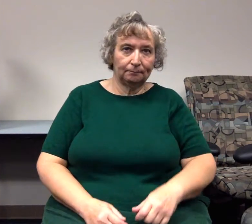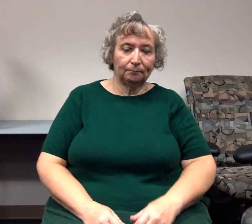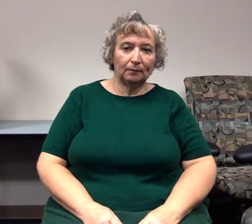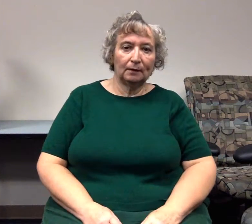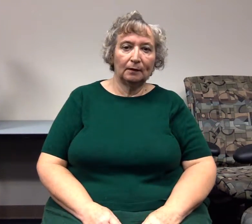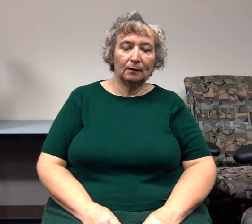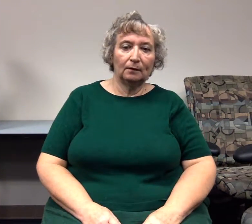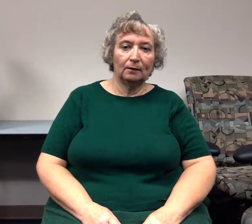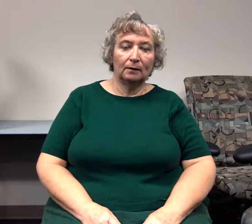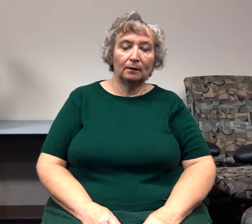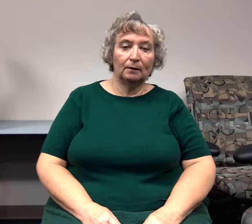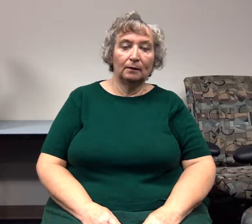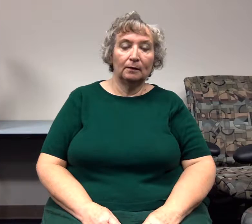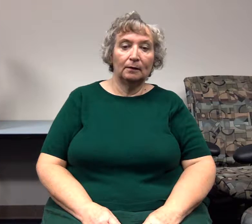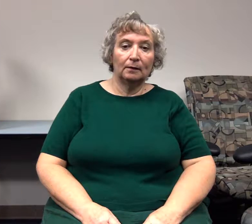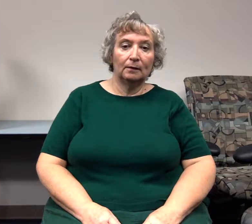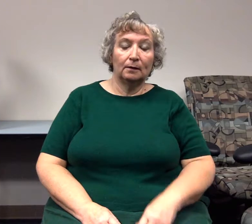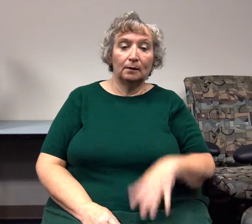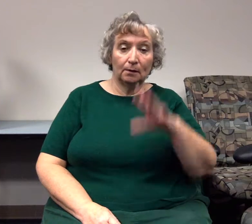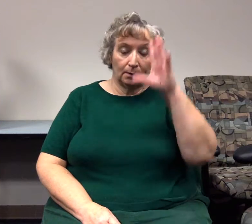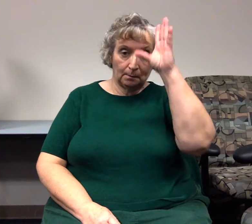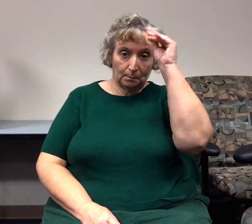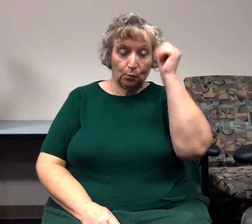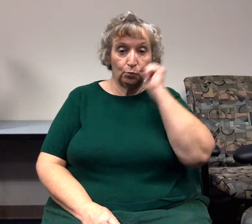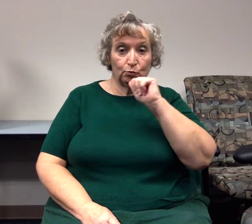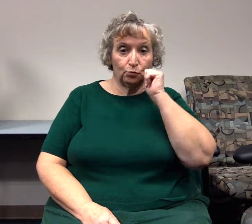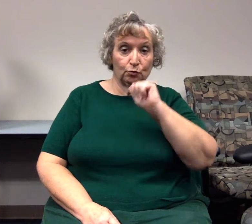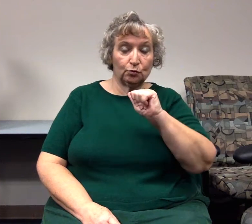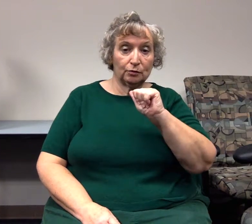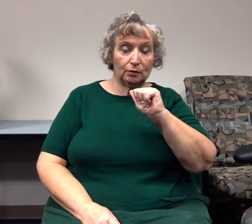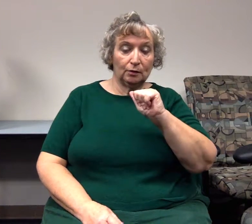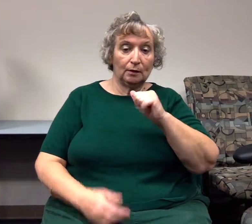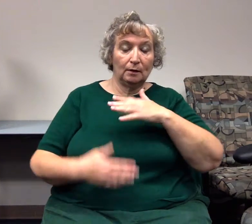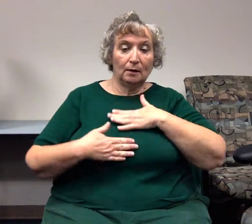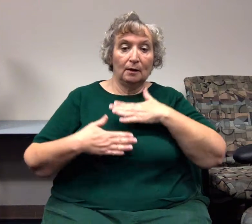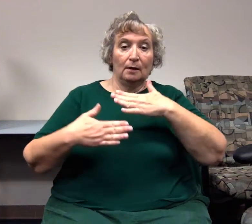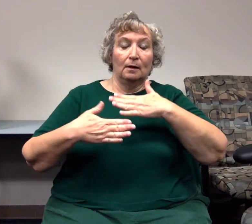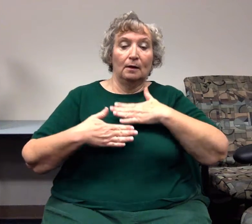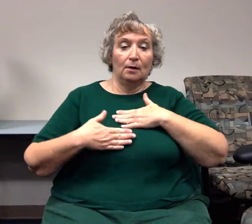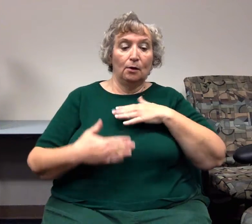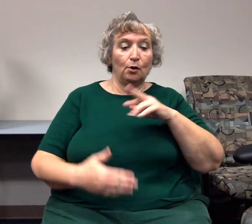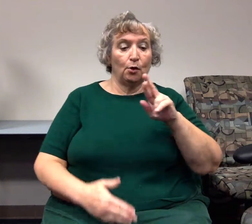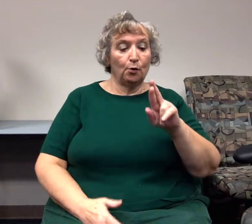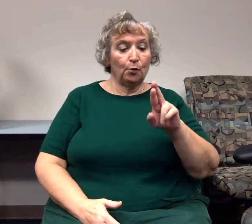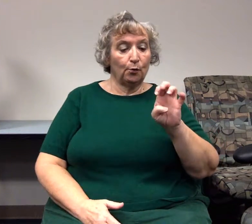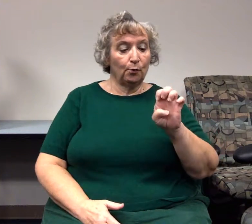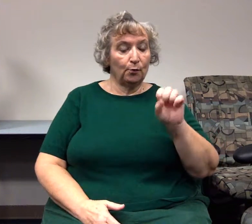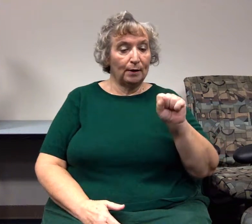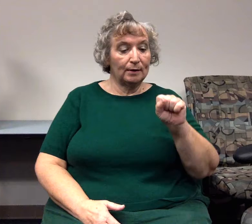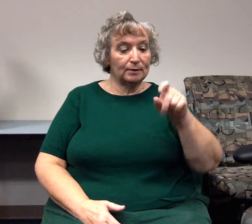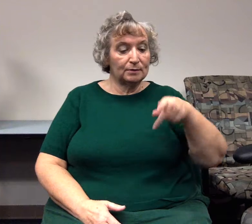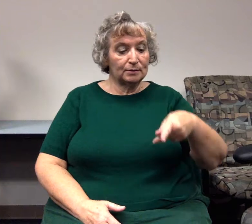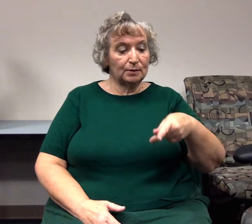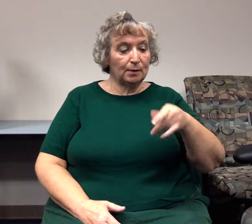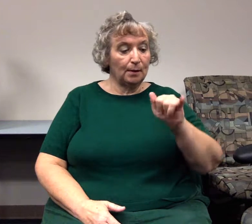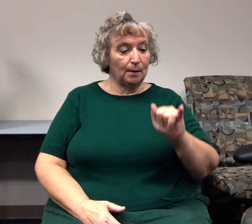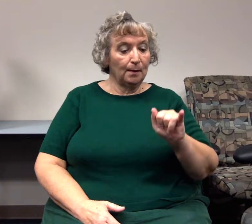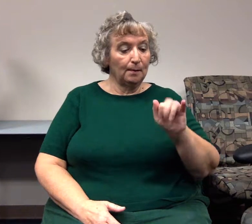respiration measuring with our heart rate, we noticed how we really had a different heart rate